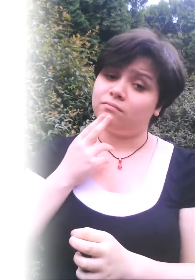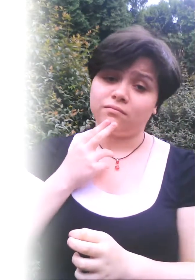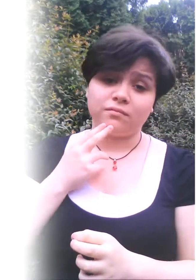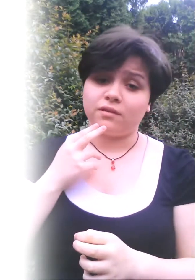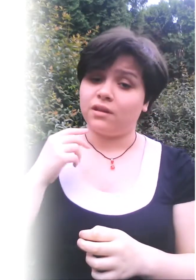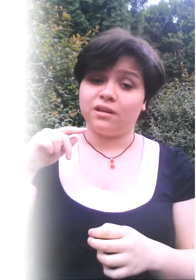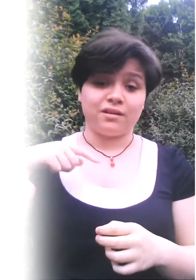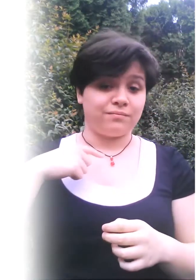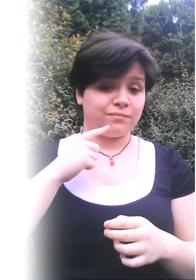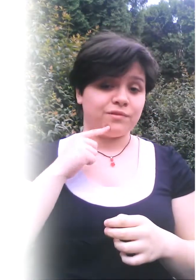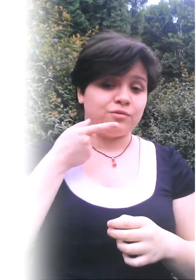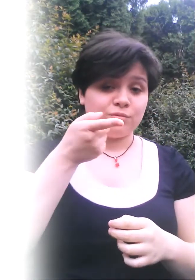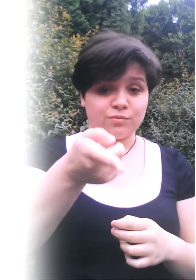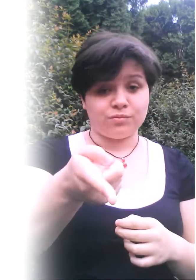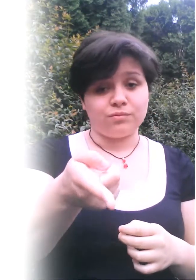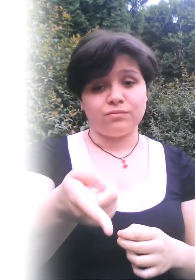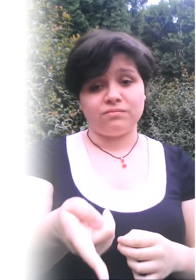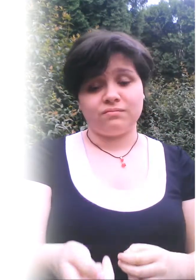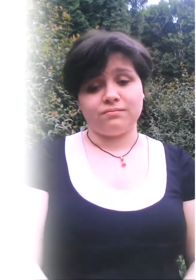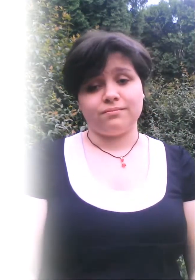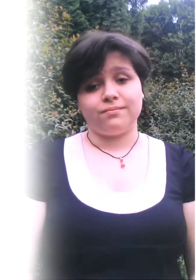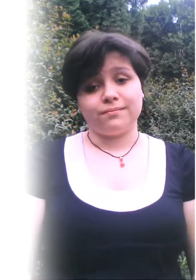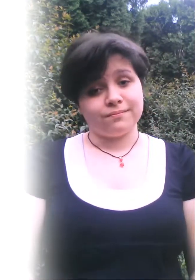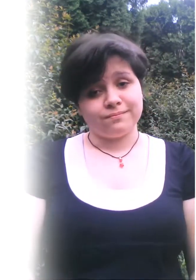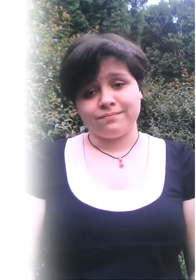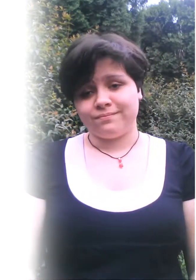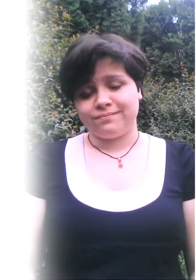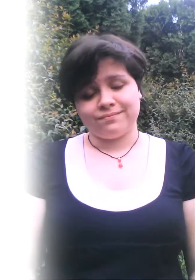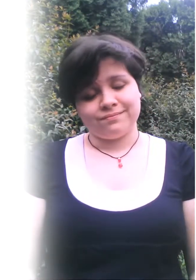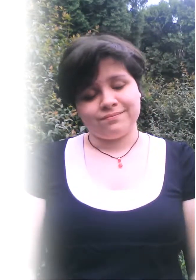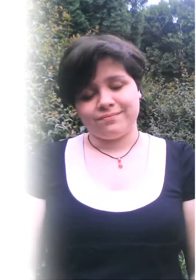And honey, I miss you,